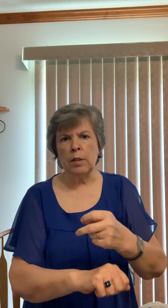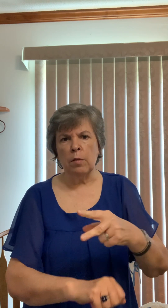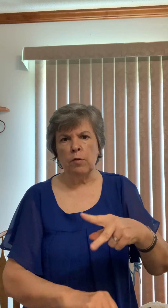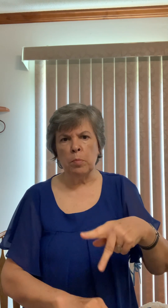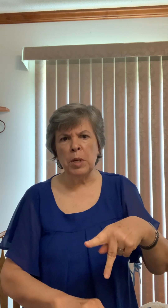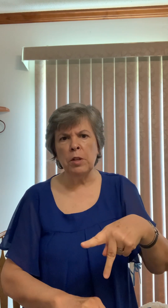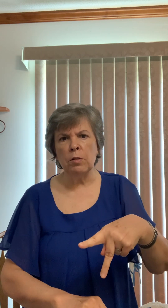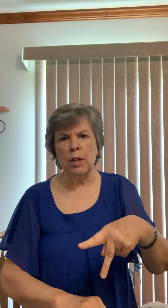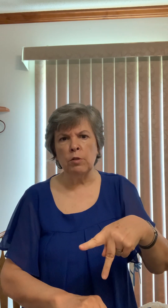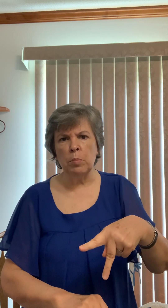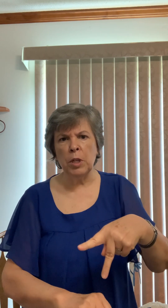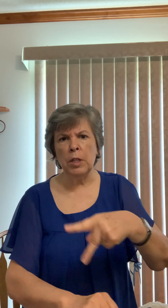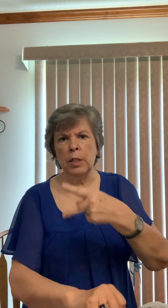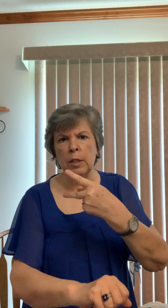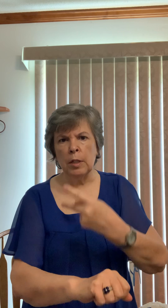for Peter, I do a P and